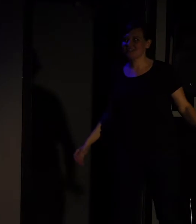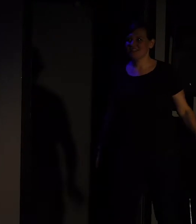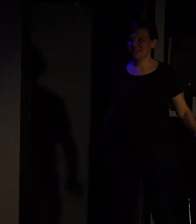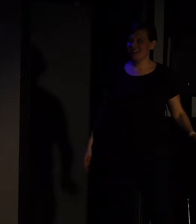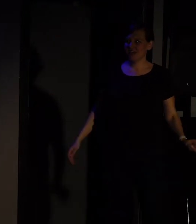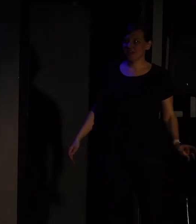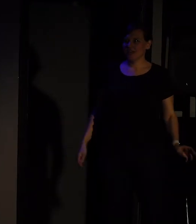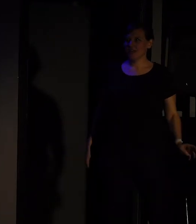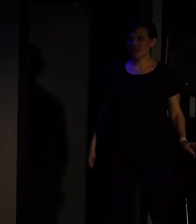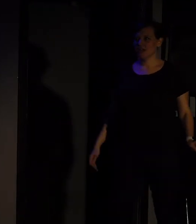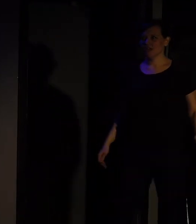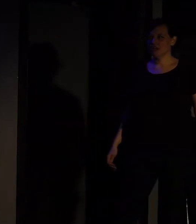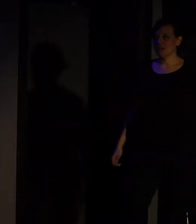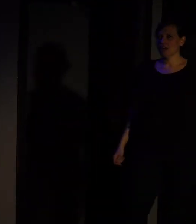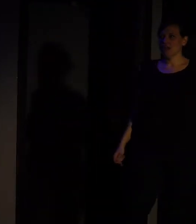out.